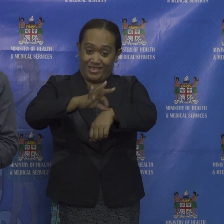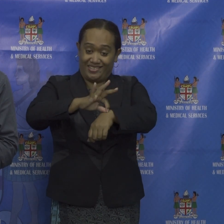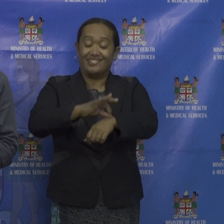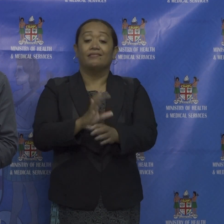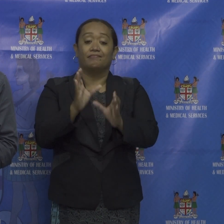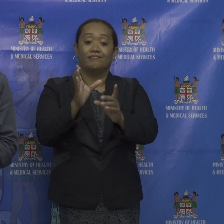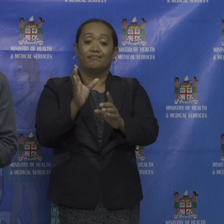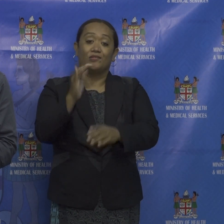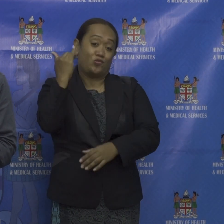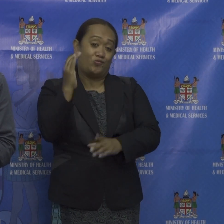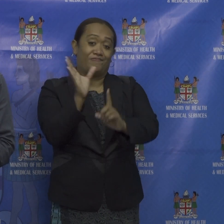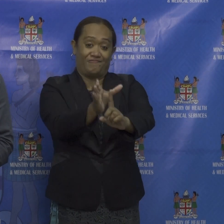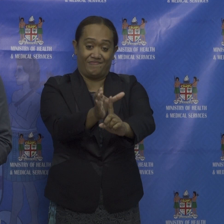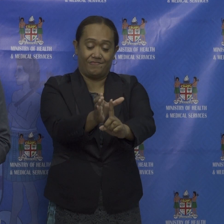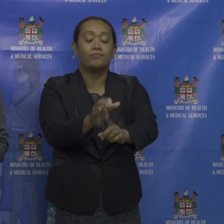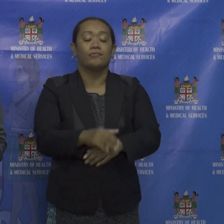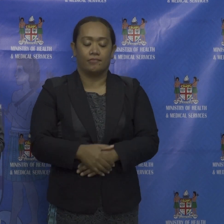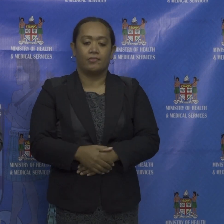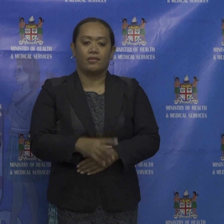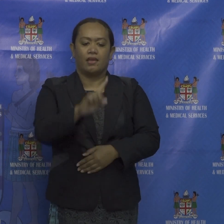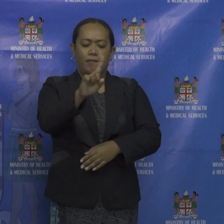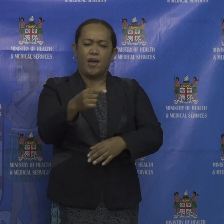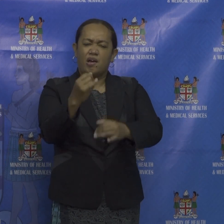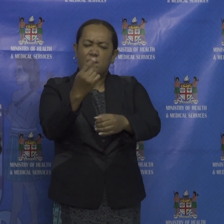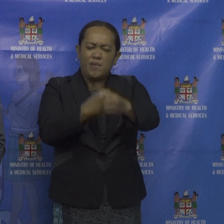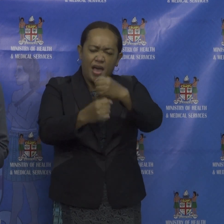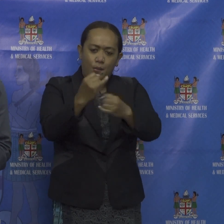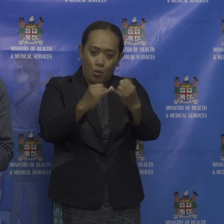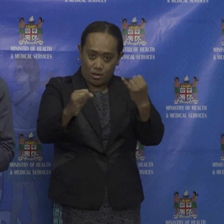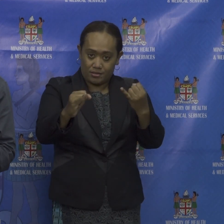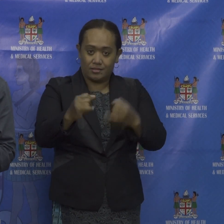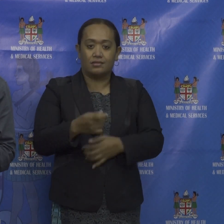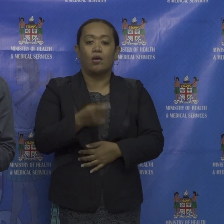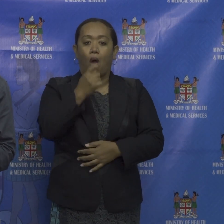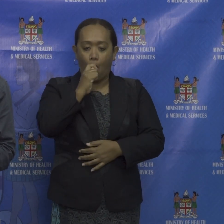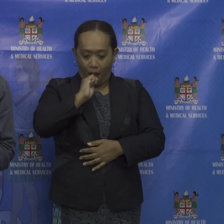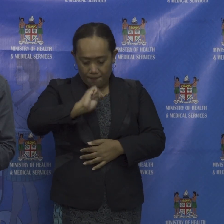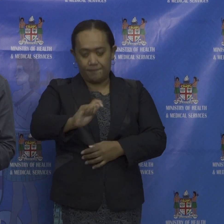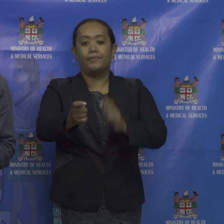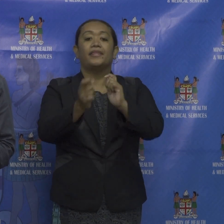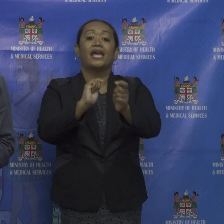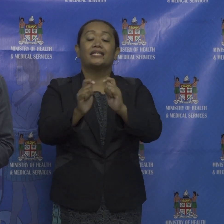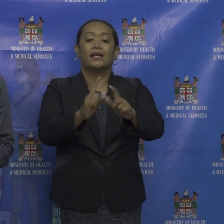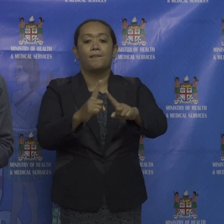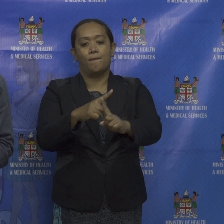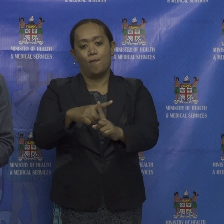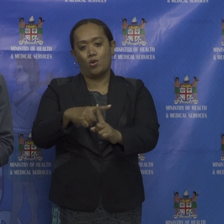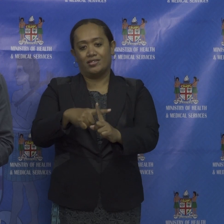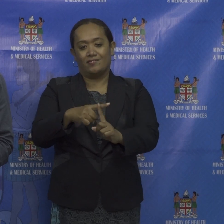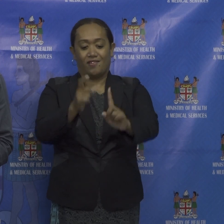condition began deteriorating. It was at this time that he was swabbed and tested positive for the virus.